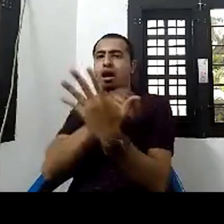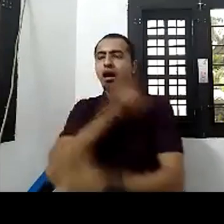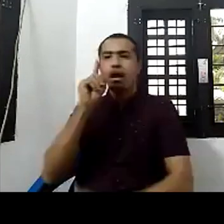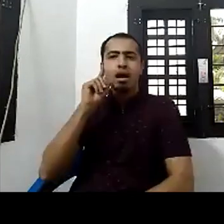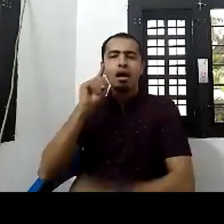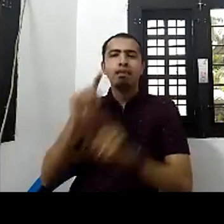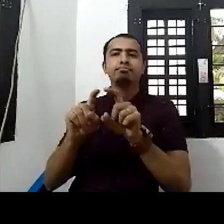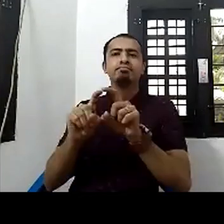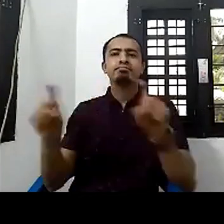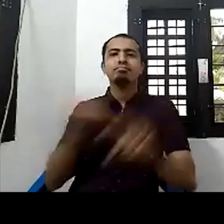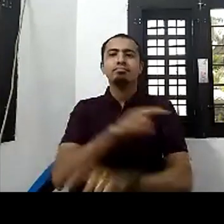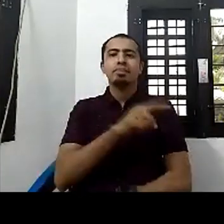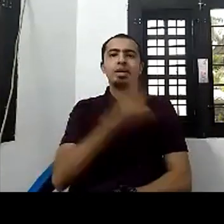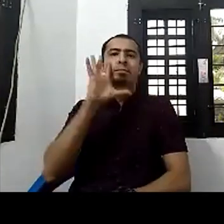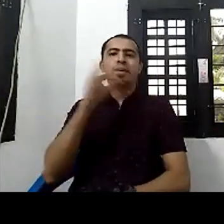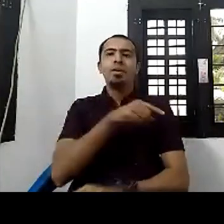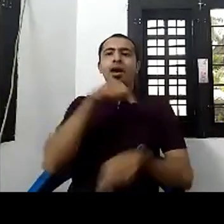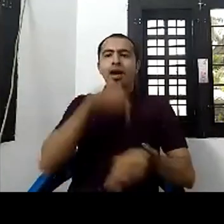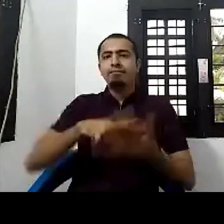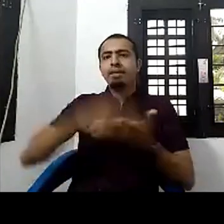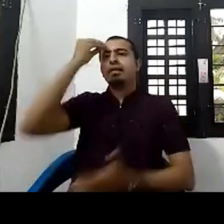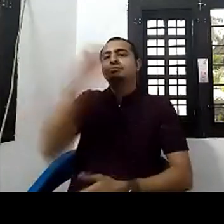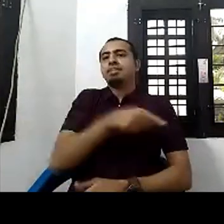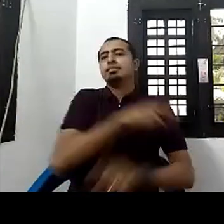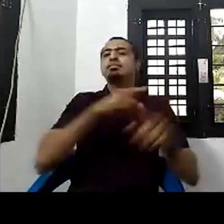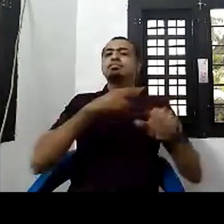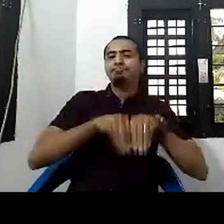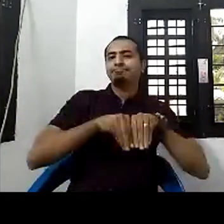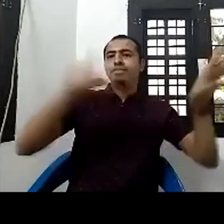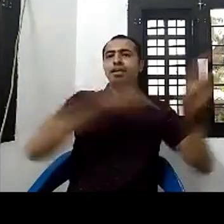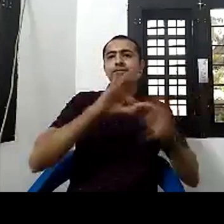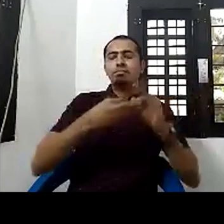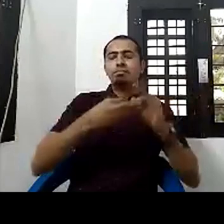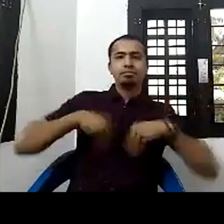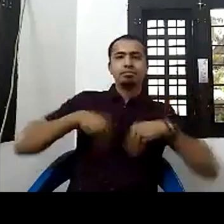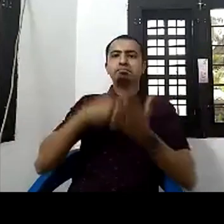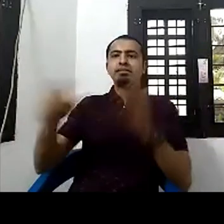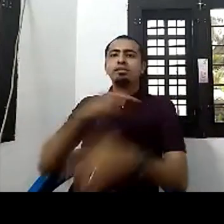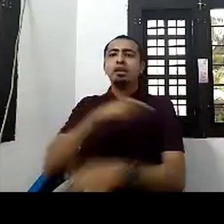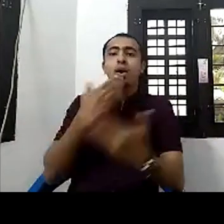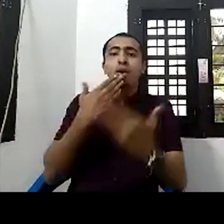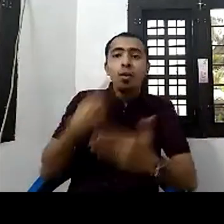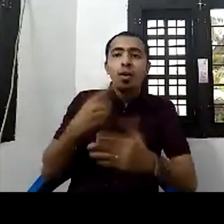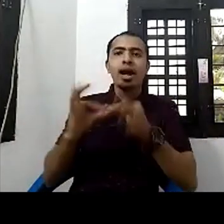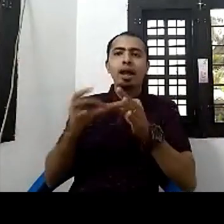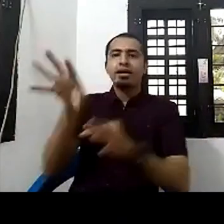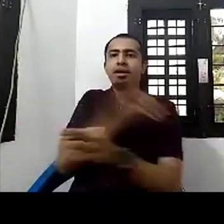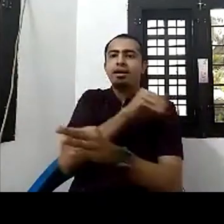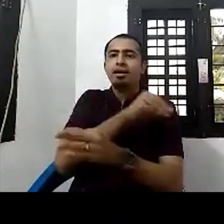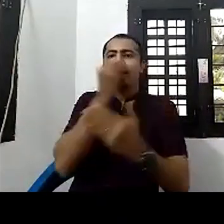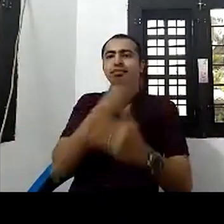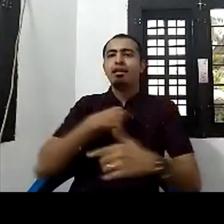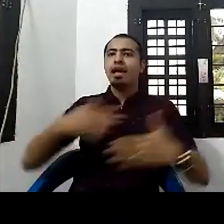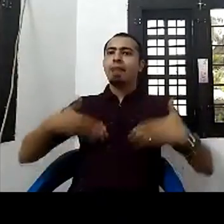So having the interpreter there and understanding, it was more clearer for my family to understand as well. So now they've accepted it, and